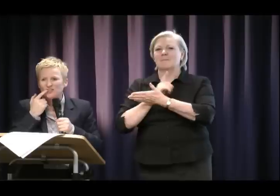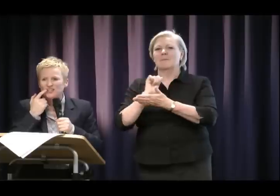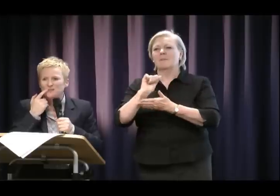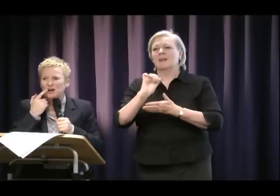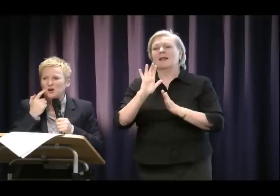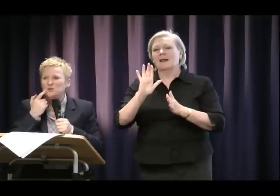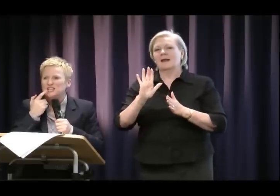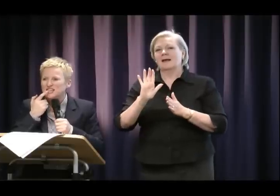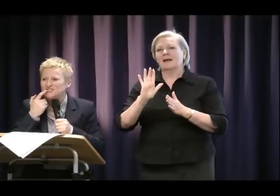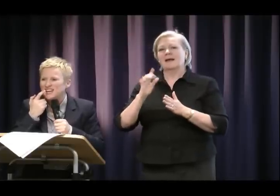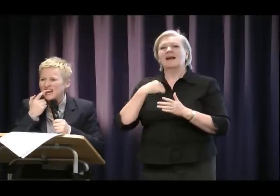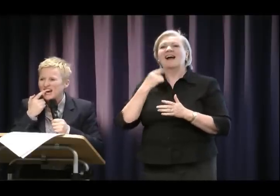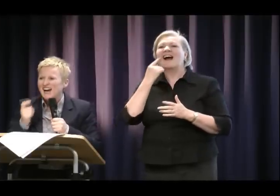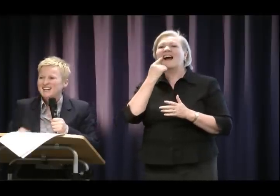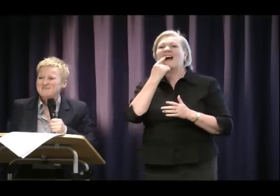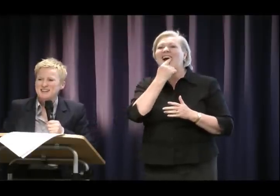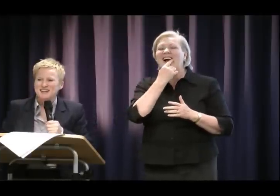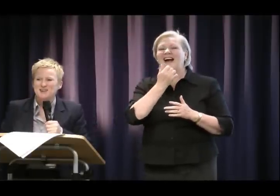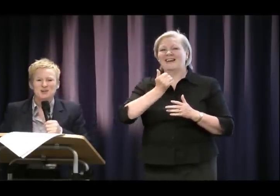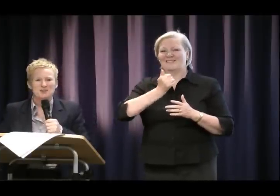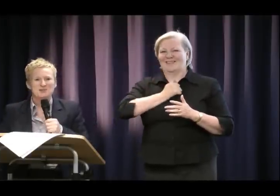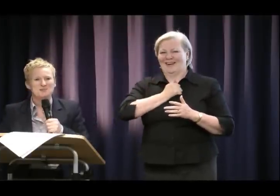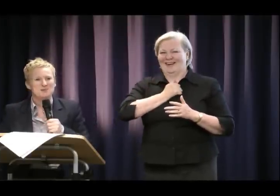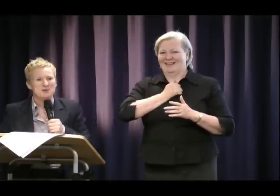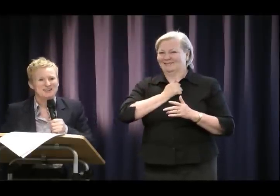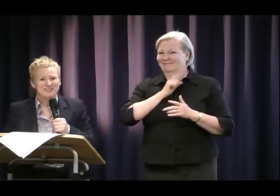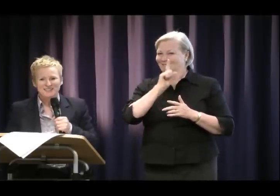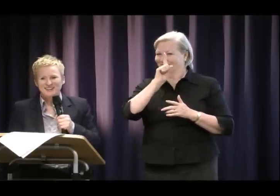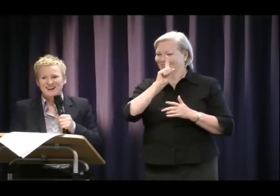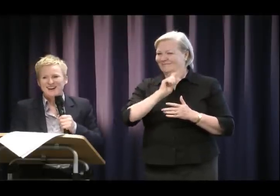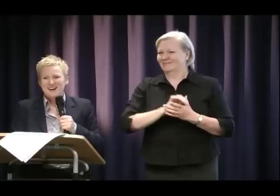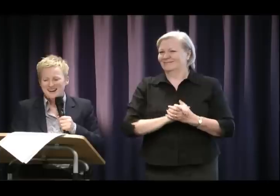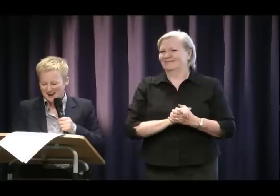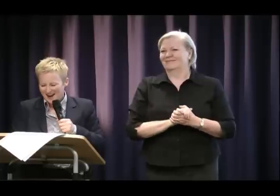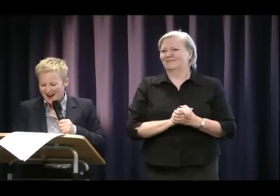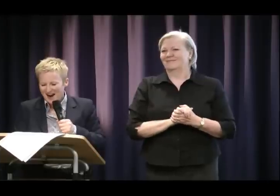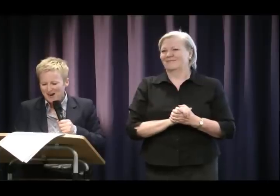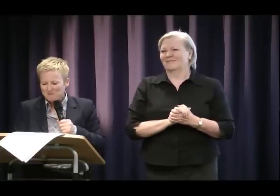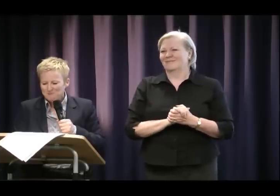my own teeth, being a Collingwood supporter.